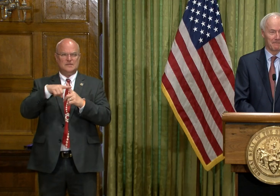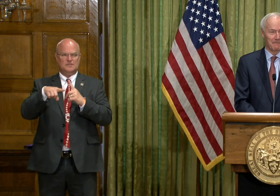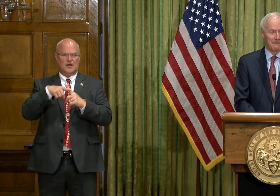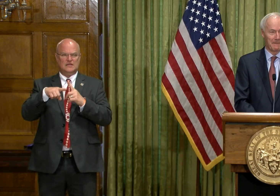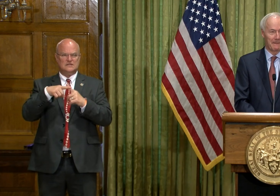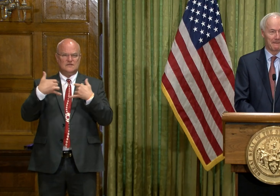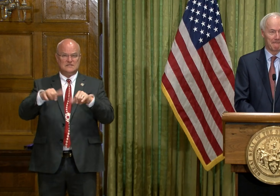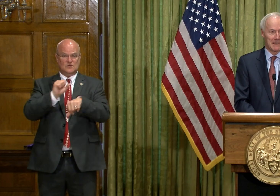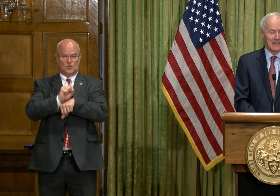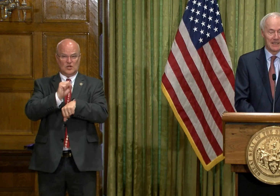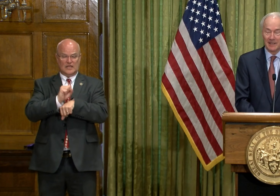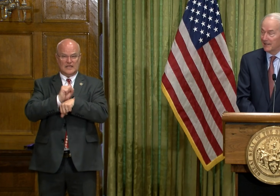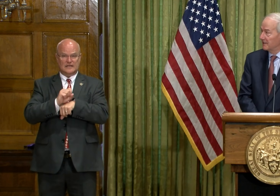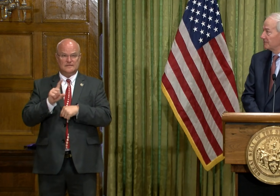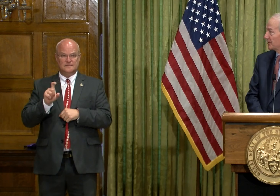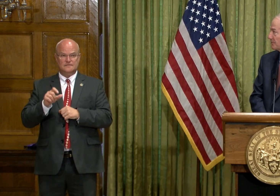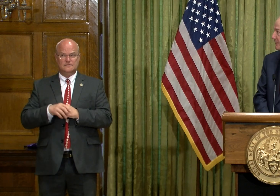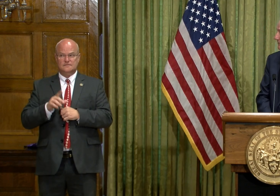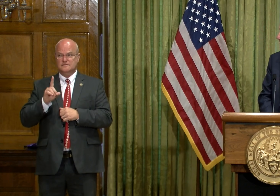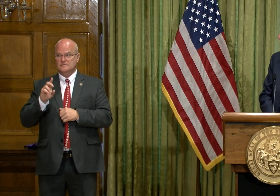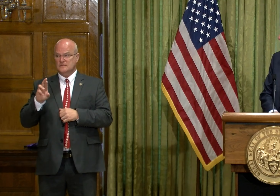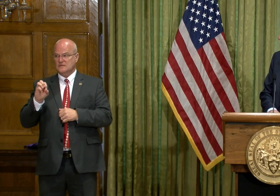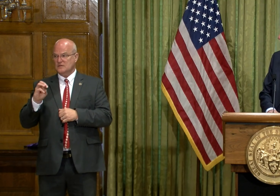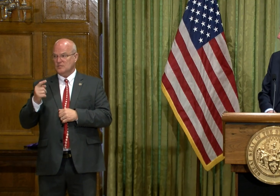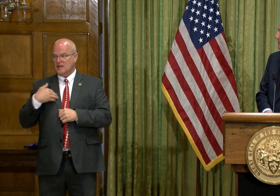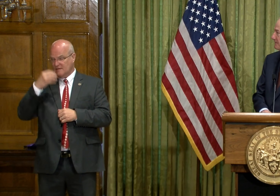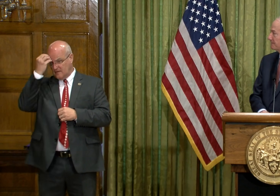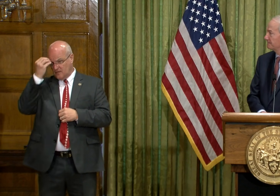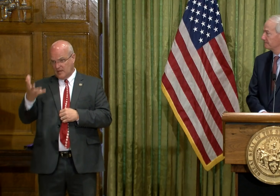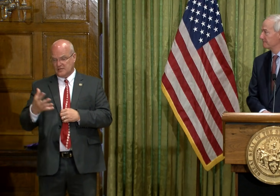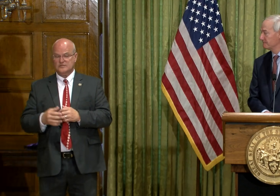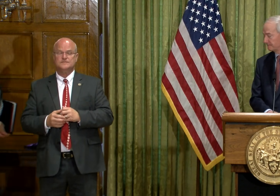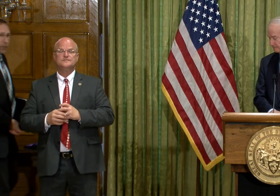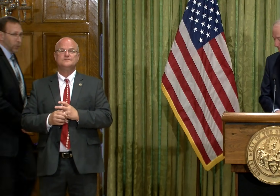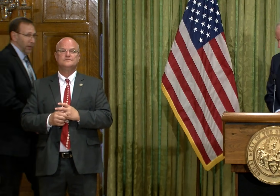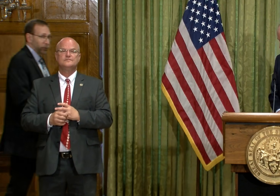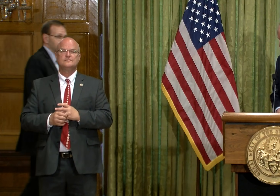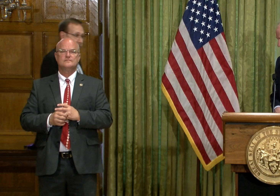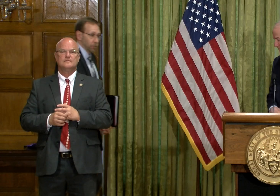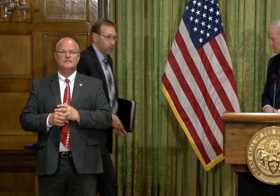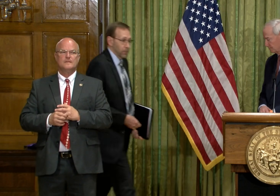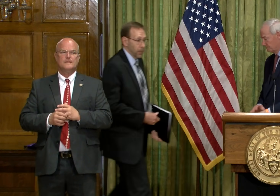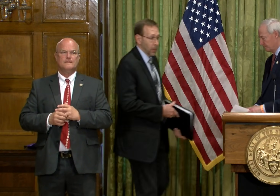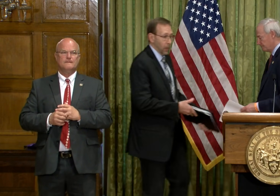and are still working? Dr. Smith, do you have that information?